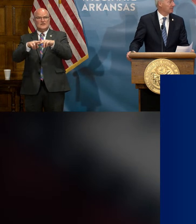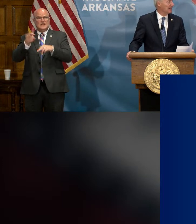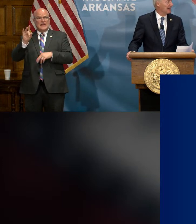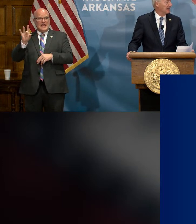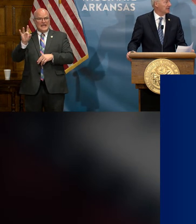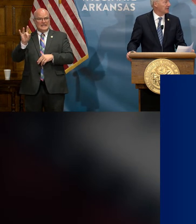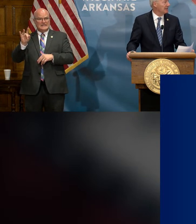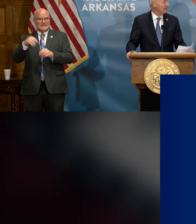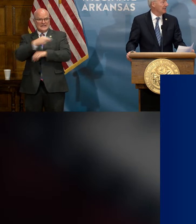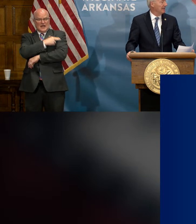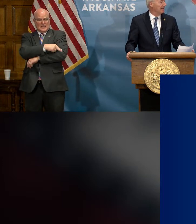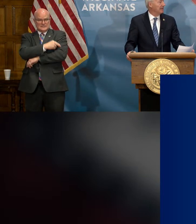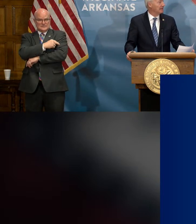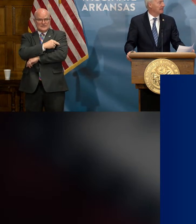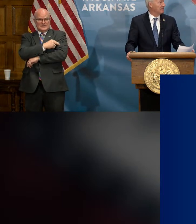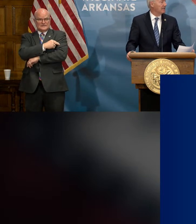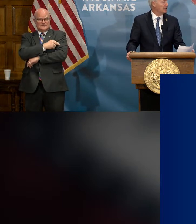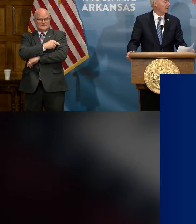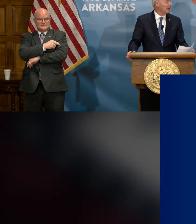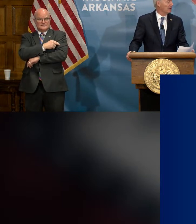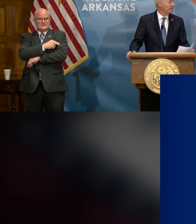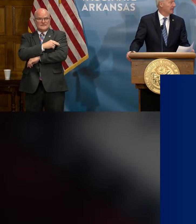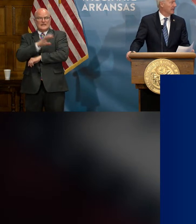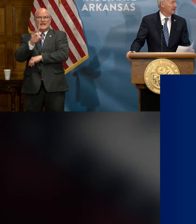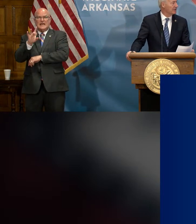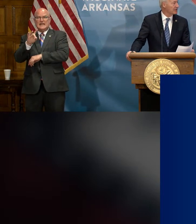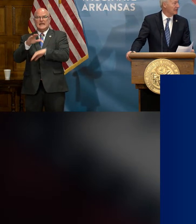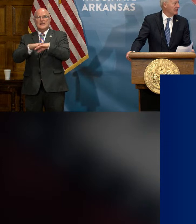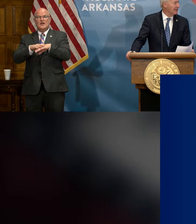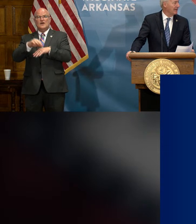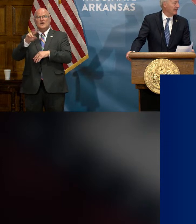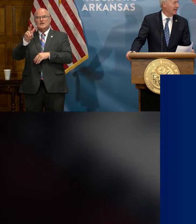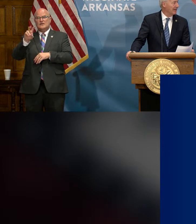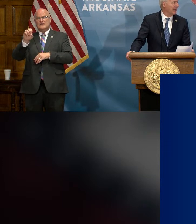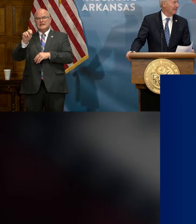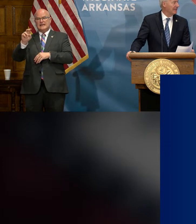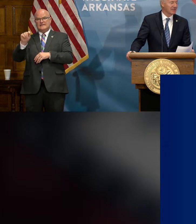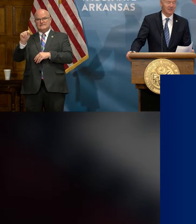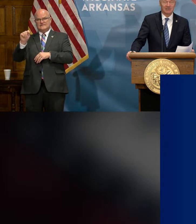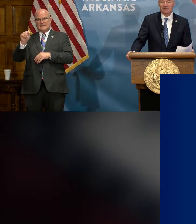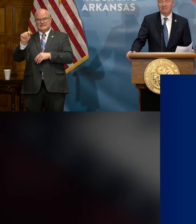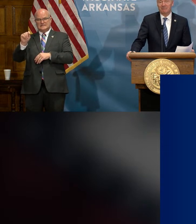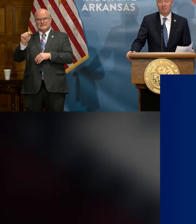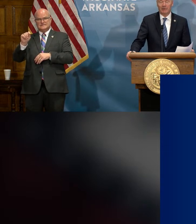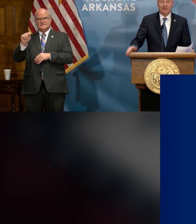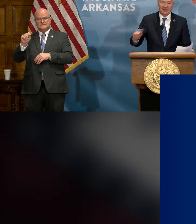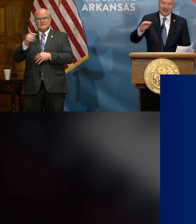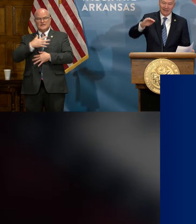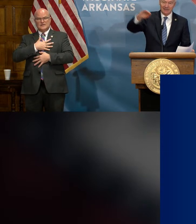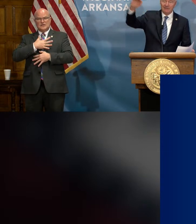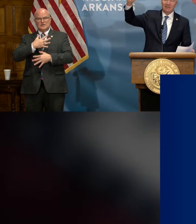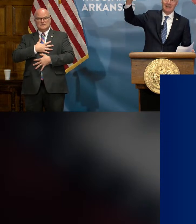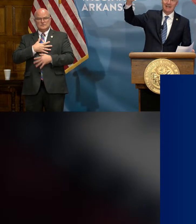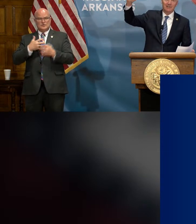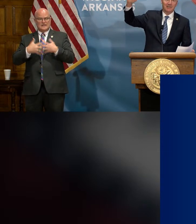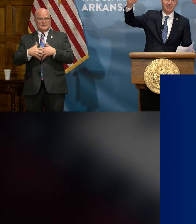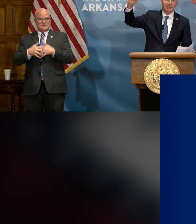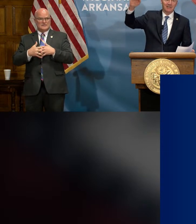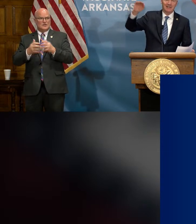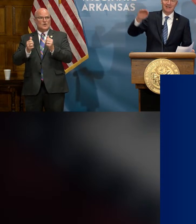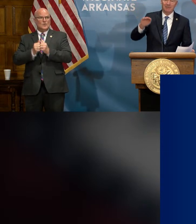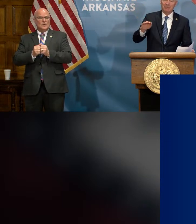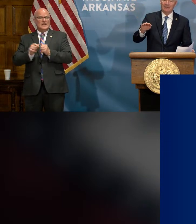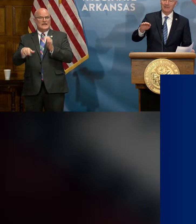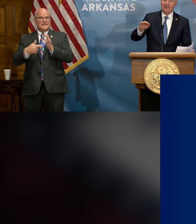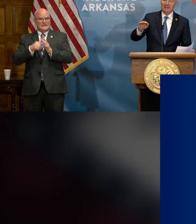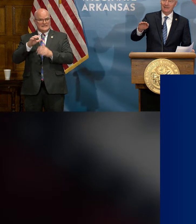18 hospitalized and 8 additional on ventilators, and this with the height of the